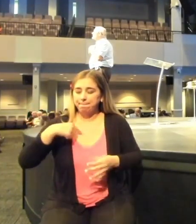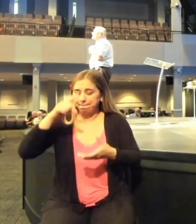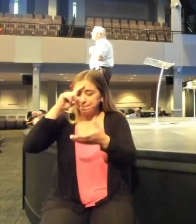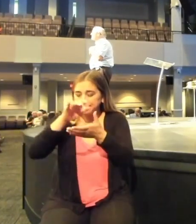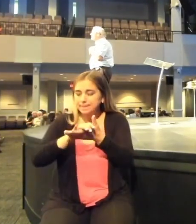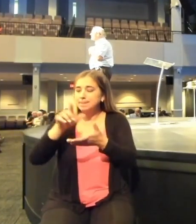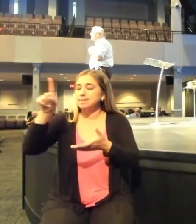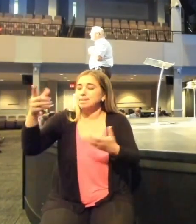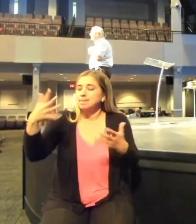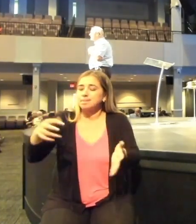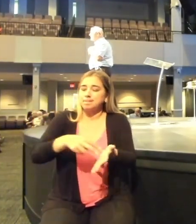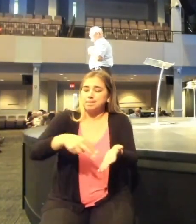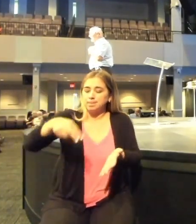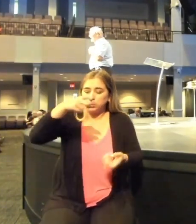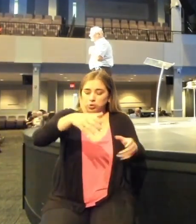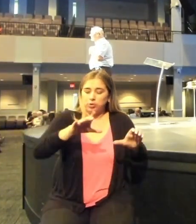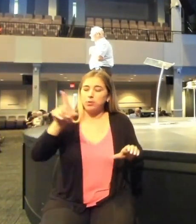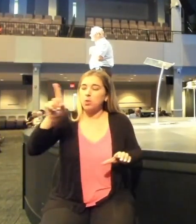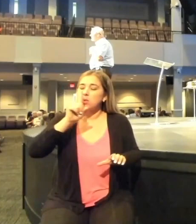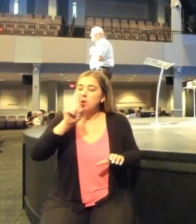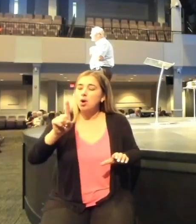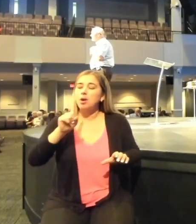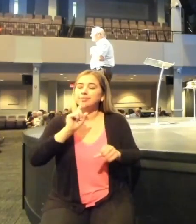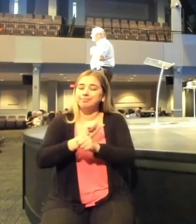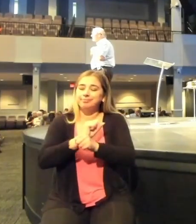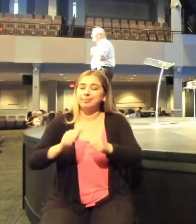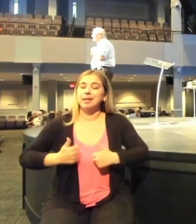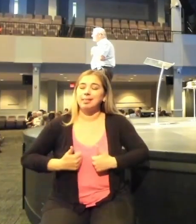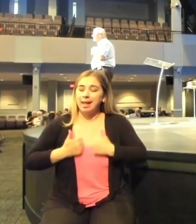I believe that you rose from the grave, that you're alive.